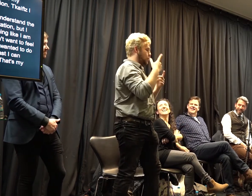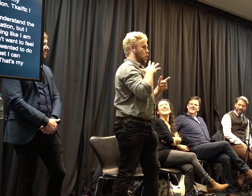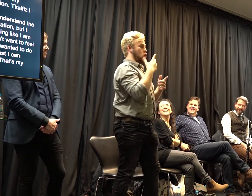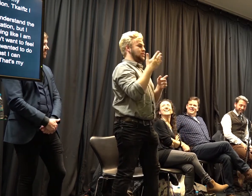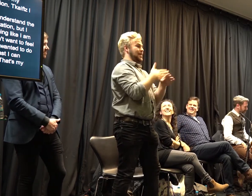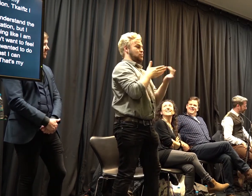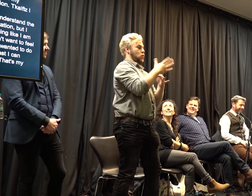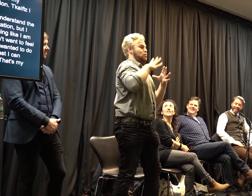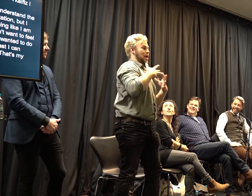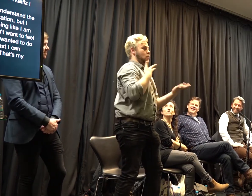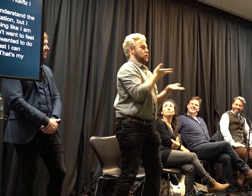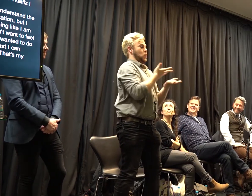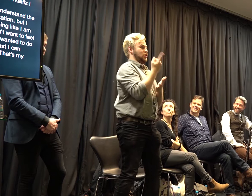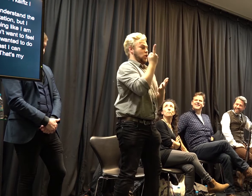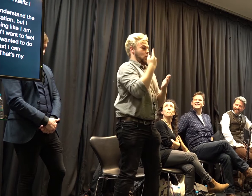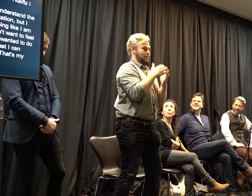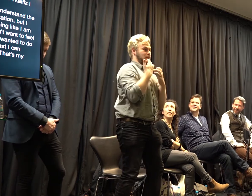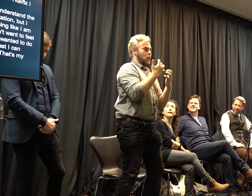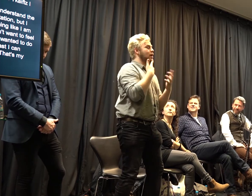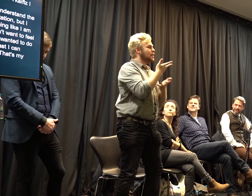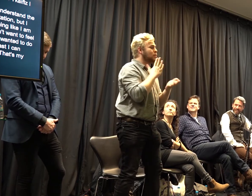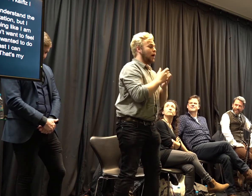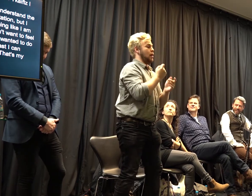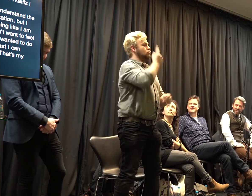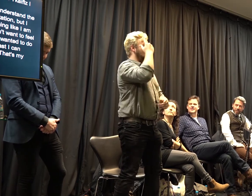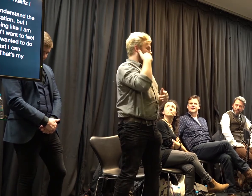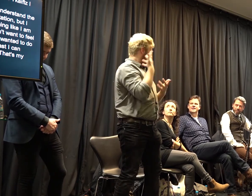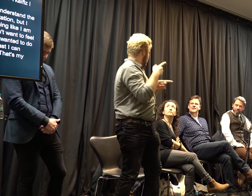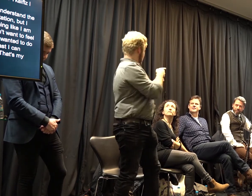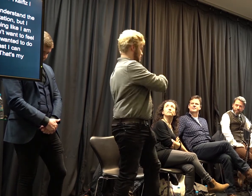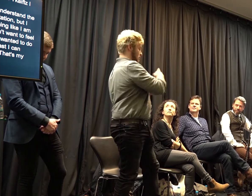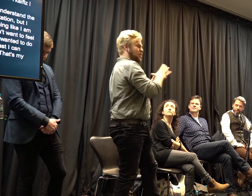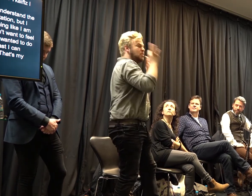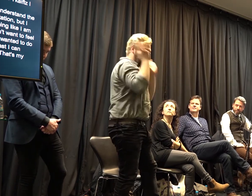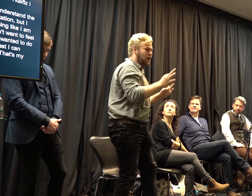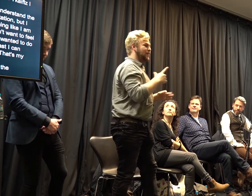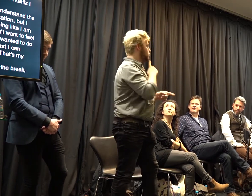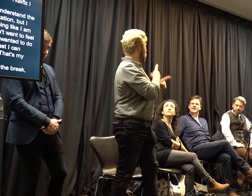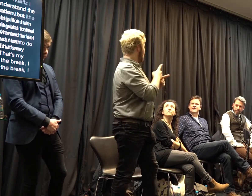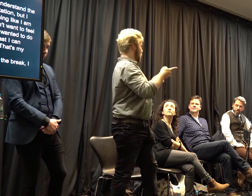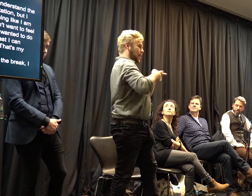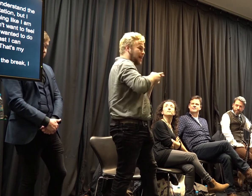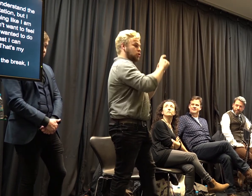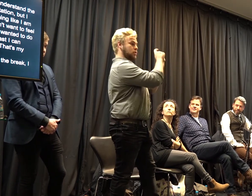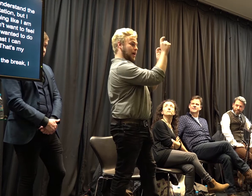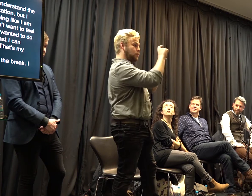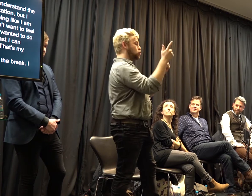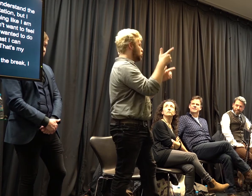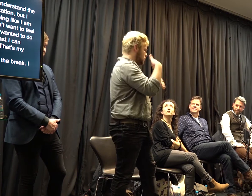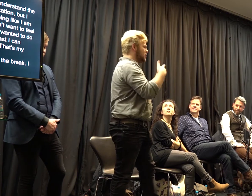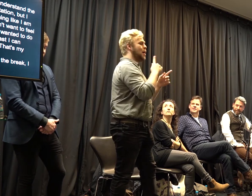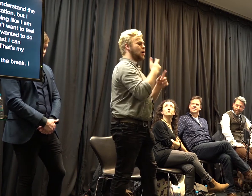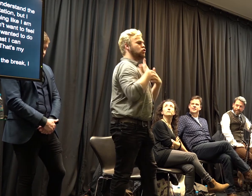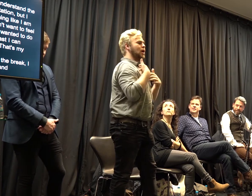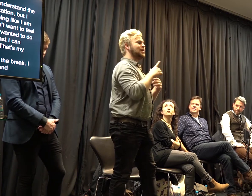Thank you. Just through the break, I was talking with someone in the audience, and I realised actually that yes, we're